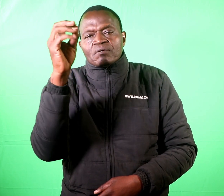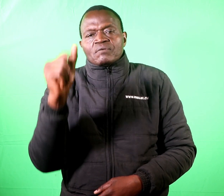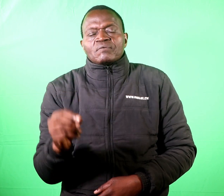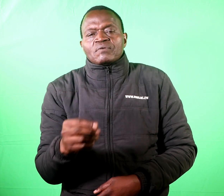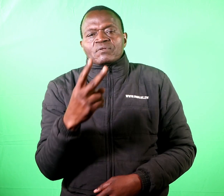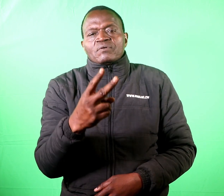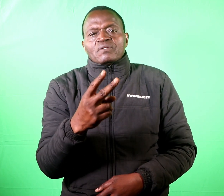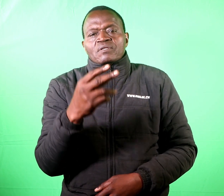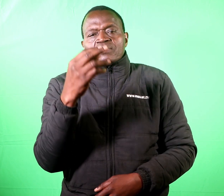2023